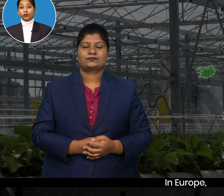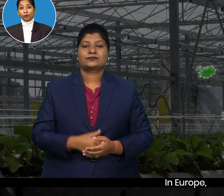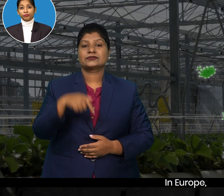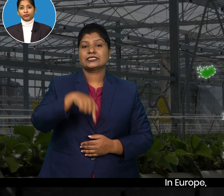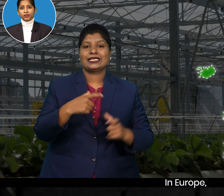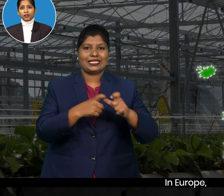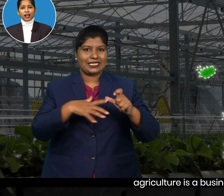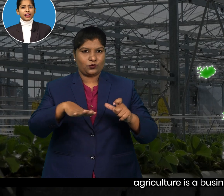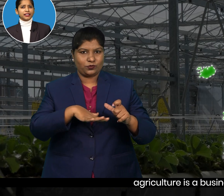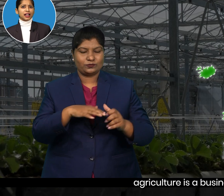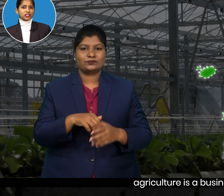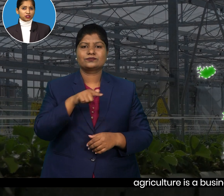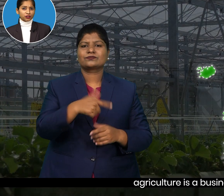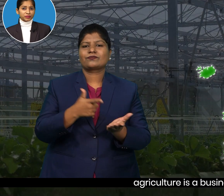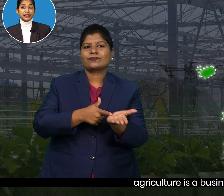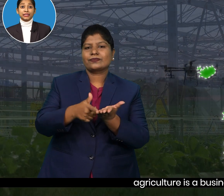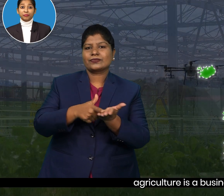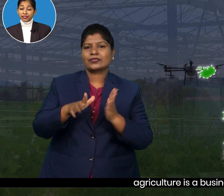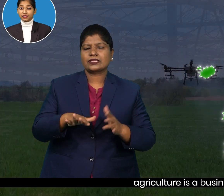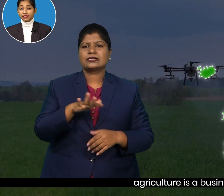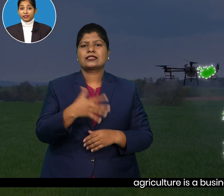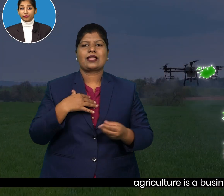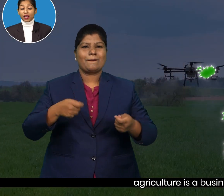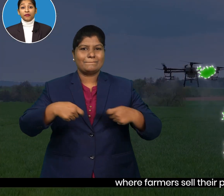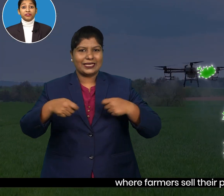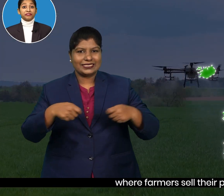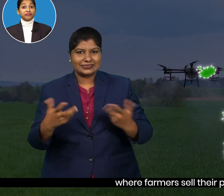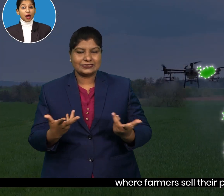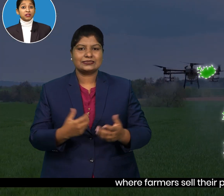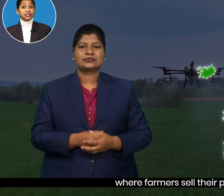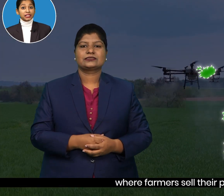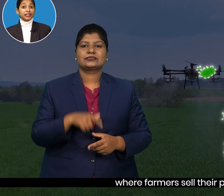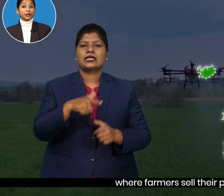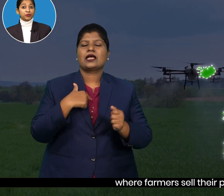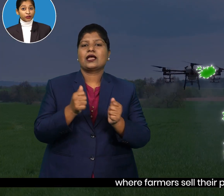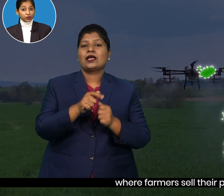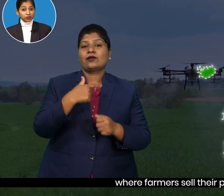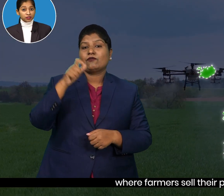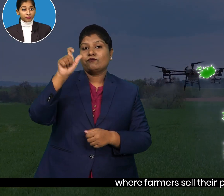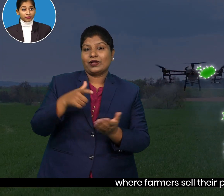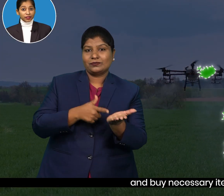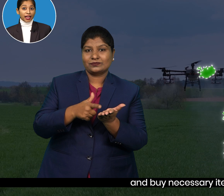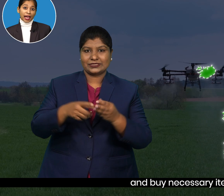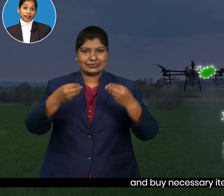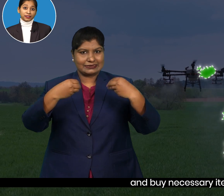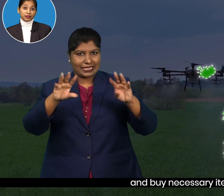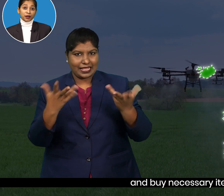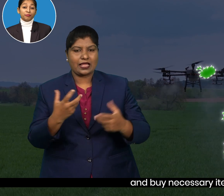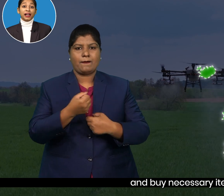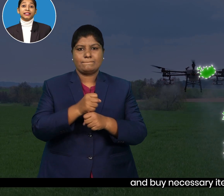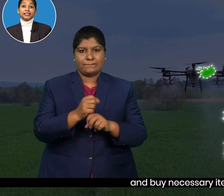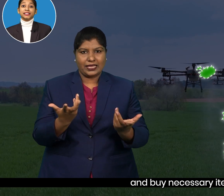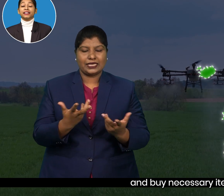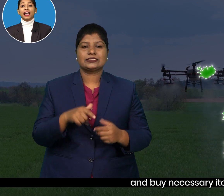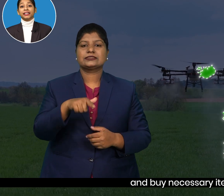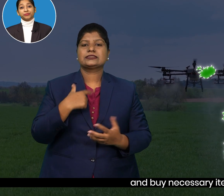In Europe, agriculture is a business where farmers sell their produce and